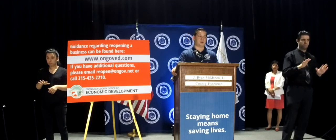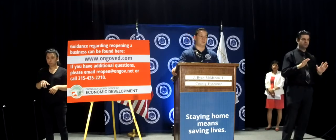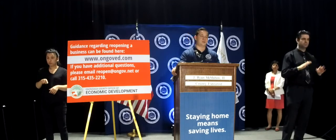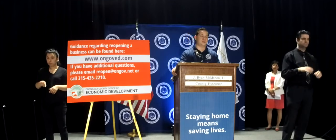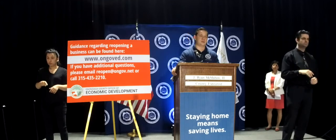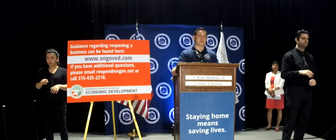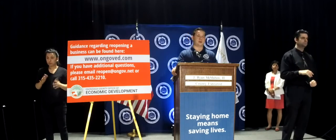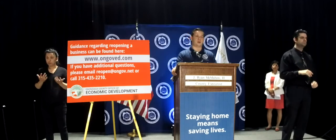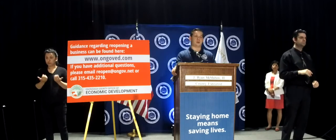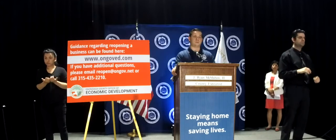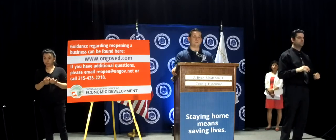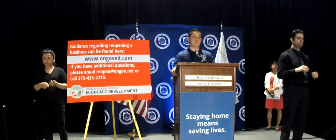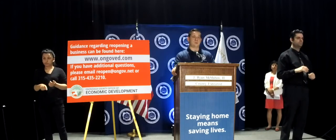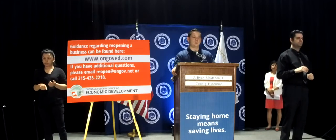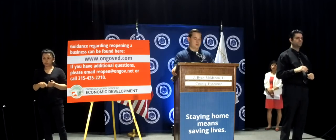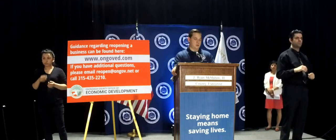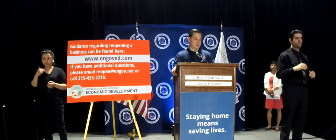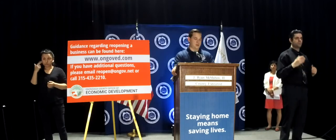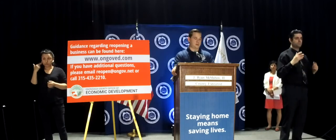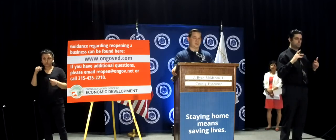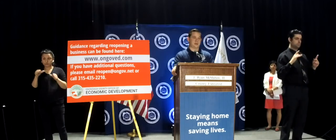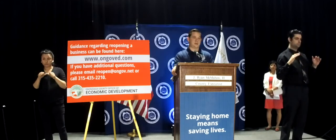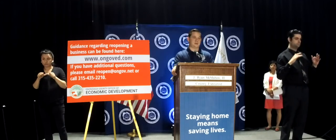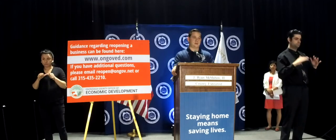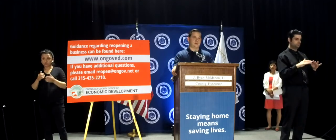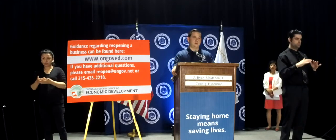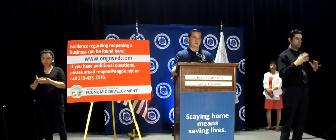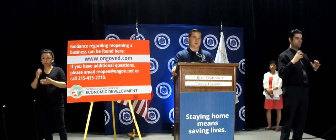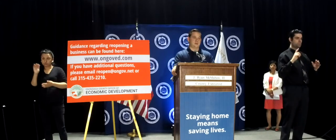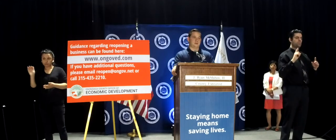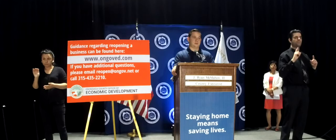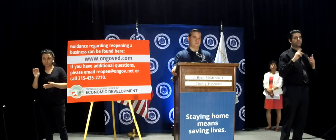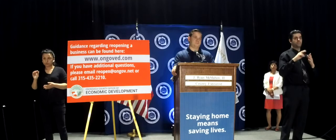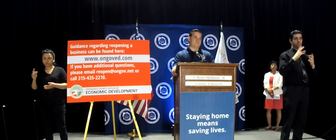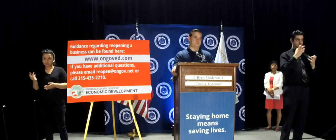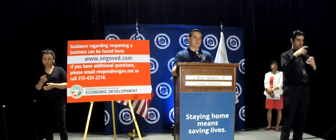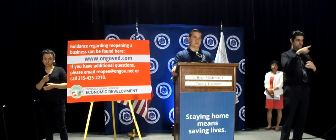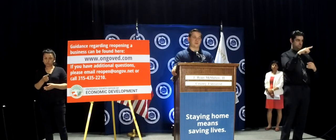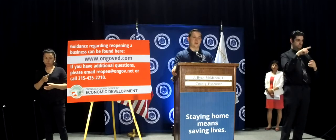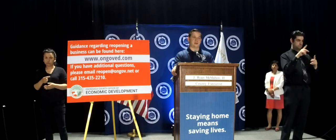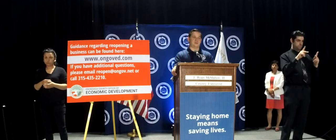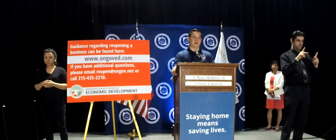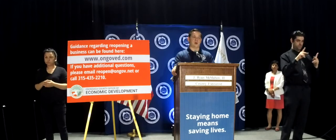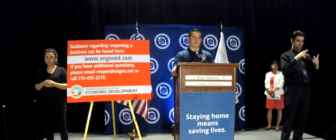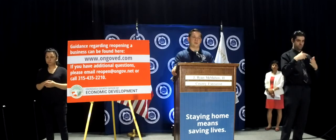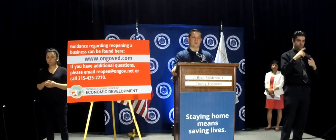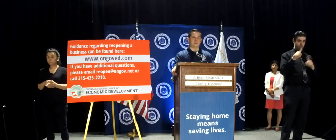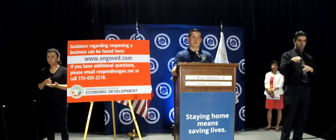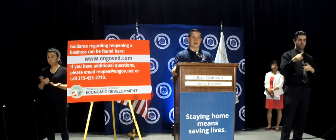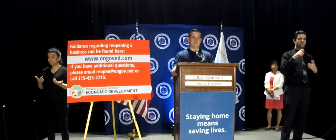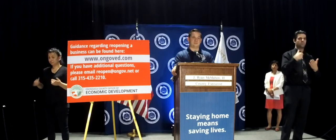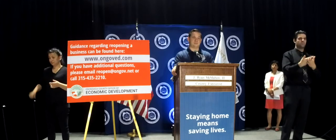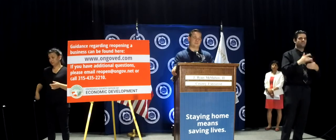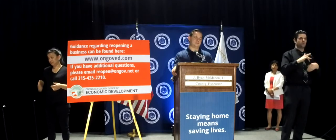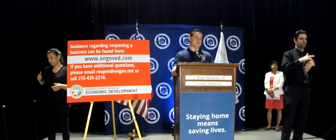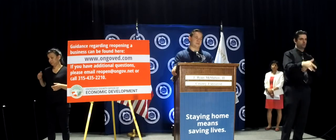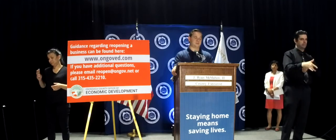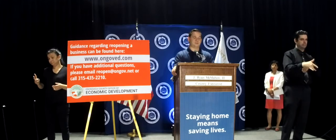or your Monday, please get there early. And that's the reality. And if you don't want to be there the whole